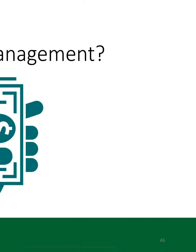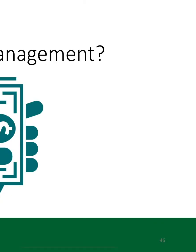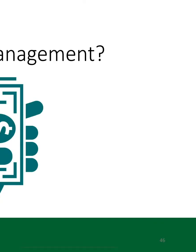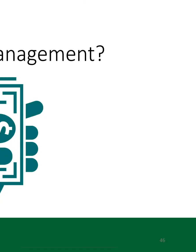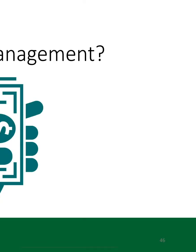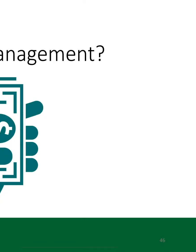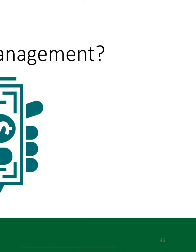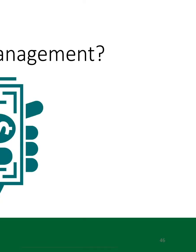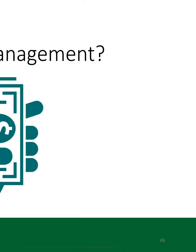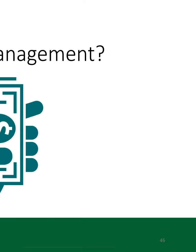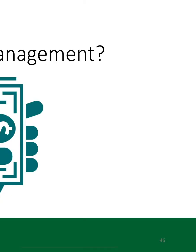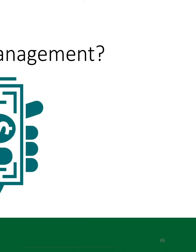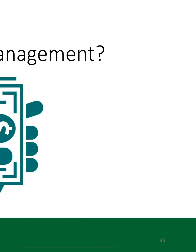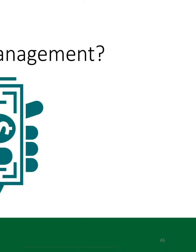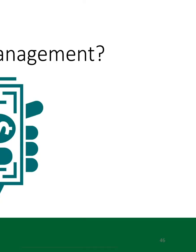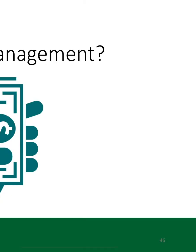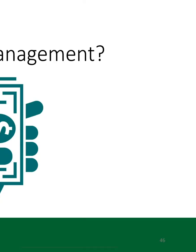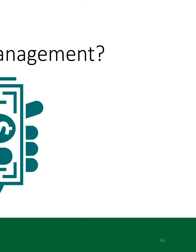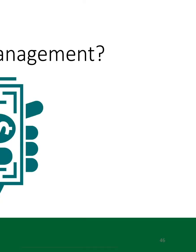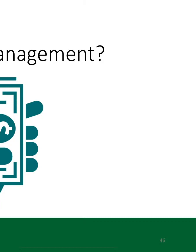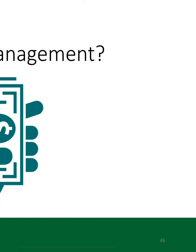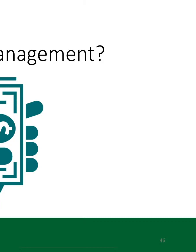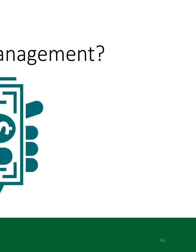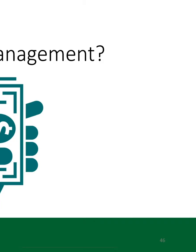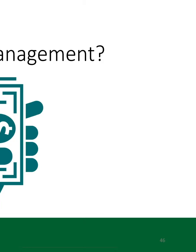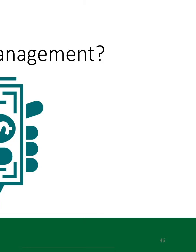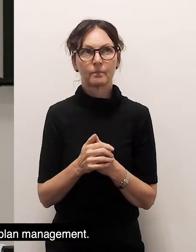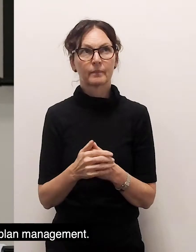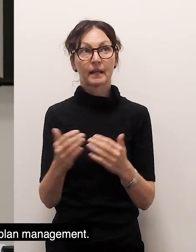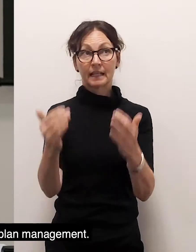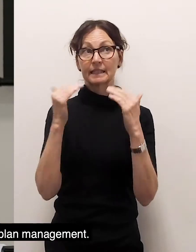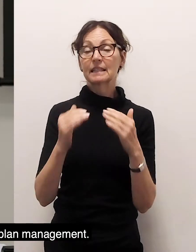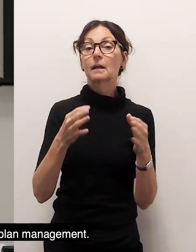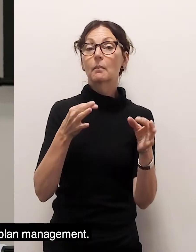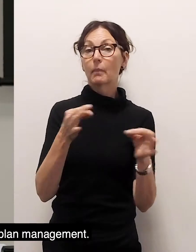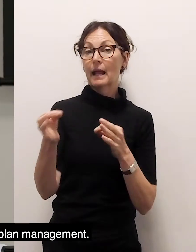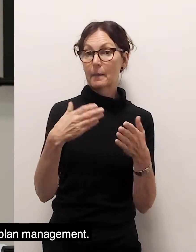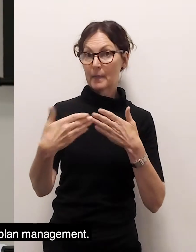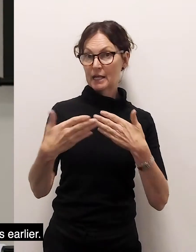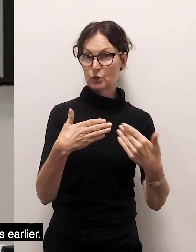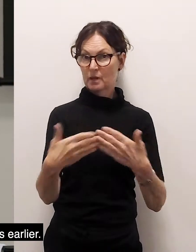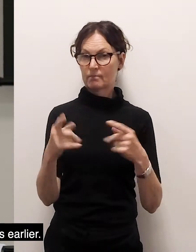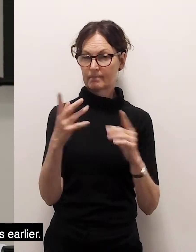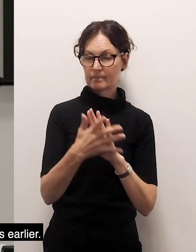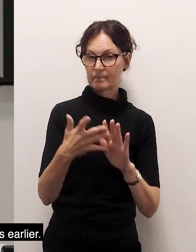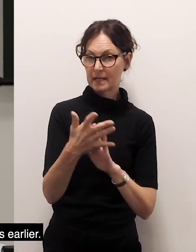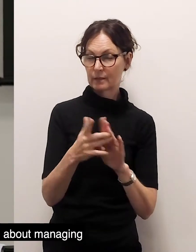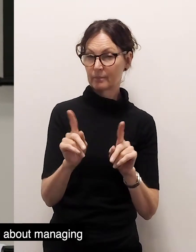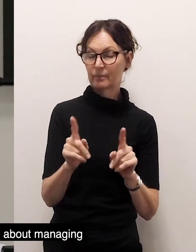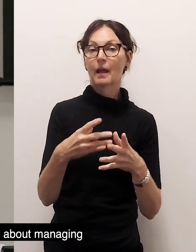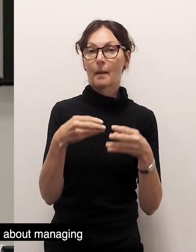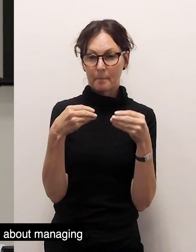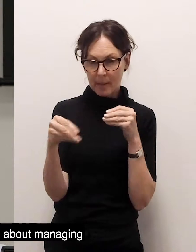Slide asking, what is plan management? With image of hand holding cash. So now we're looking at plan management. I mentioned this